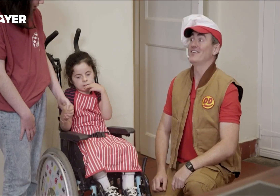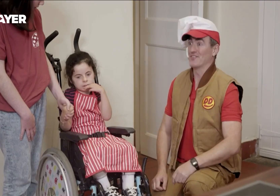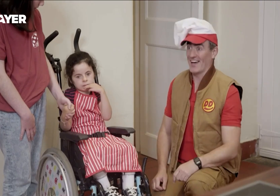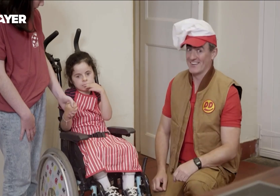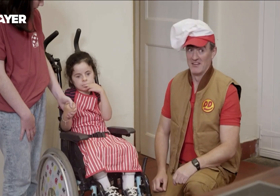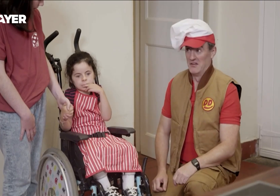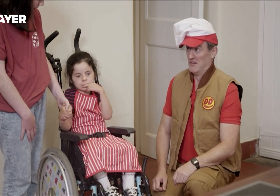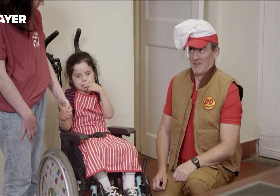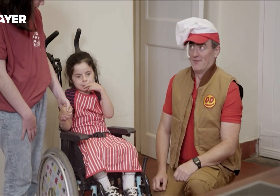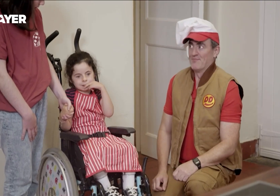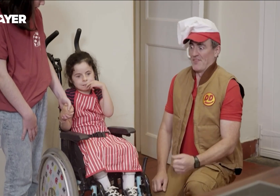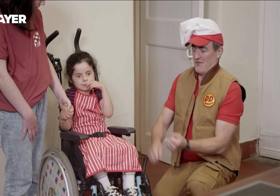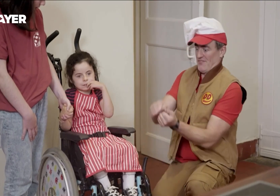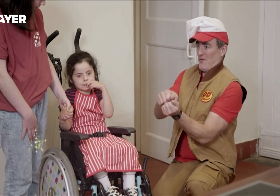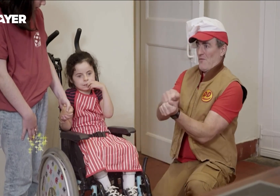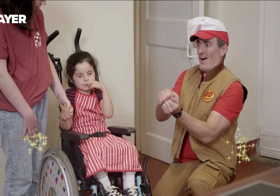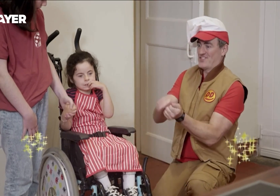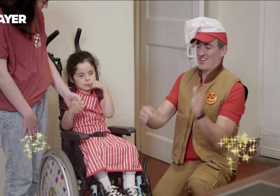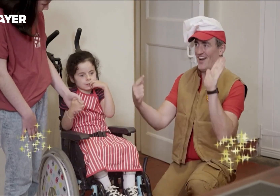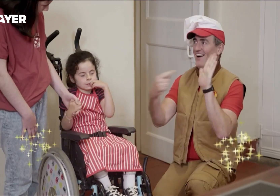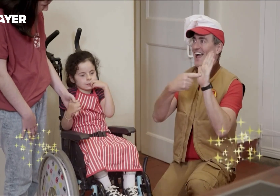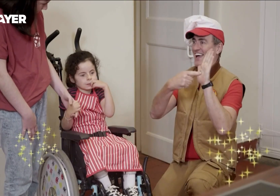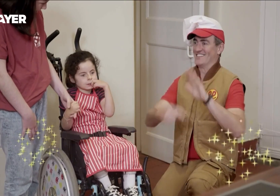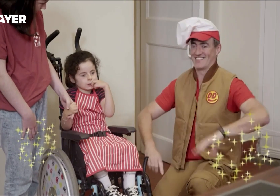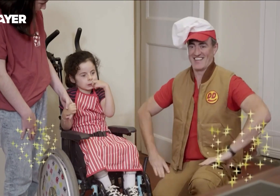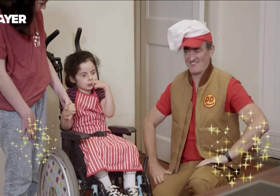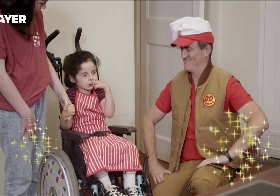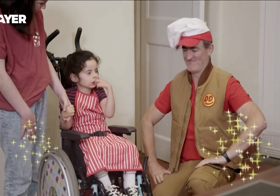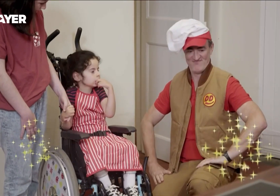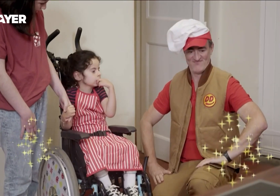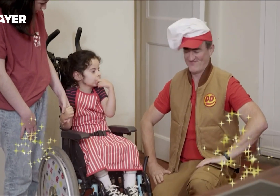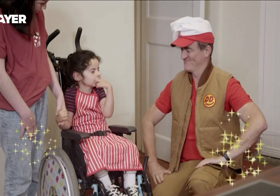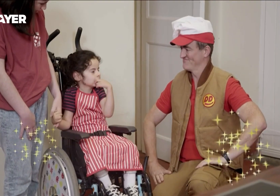I knew that. We have to wash our hands.